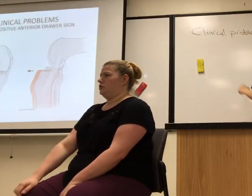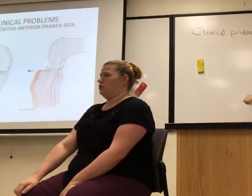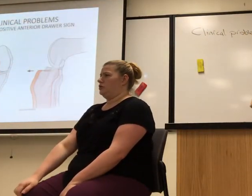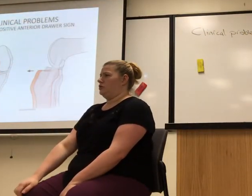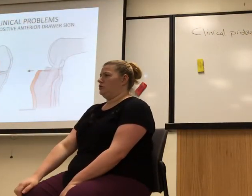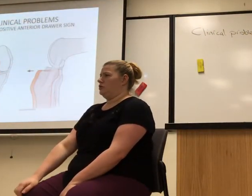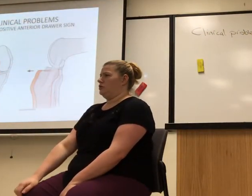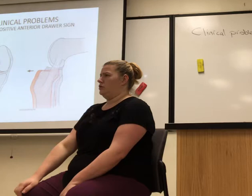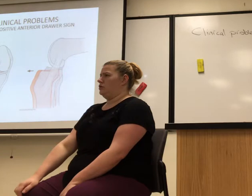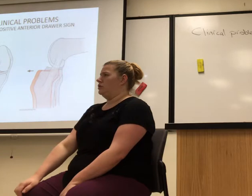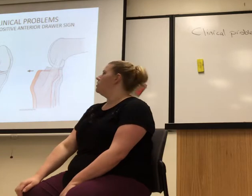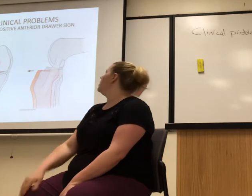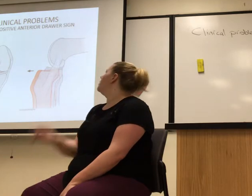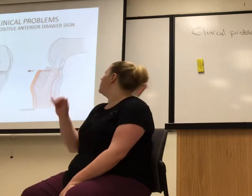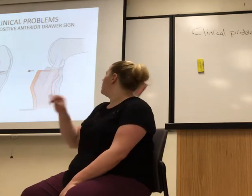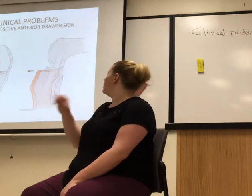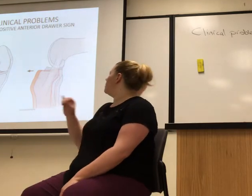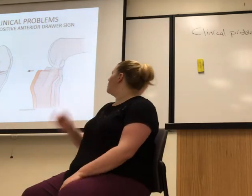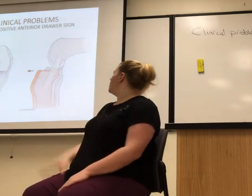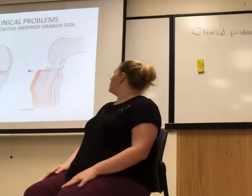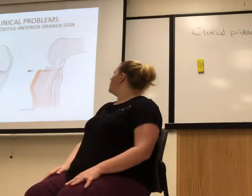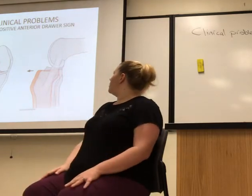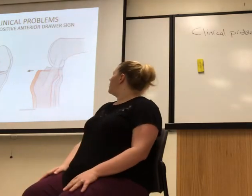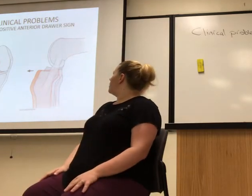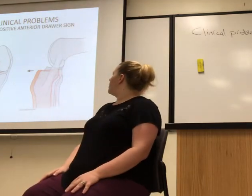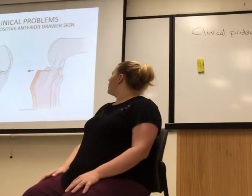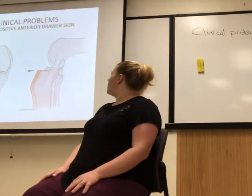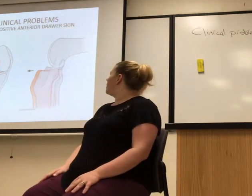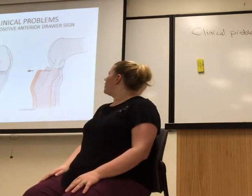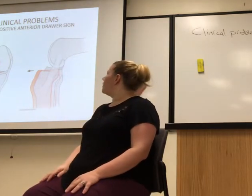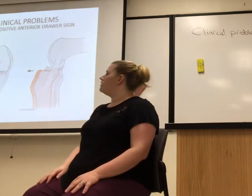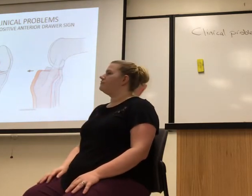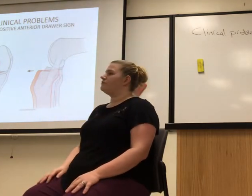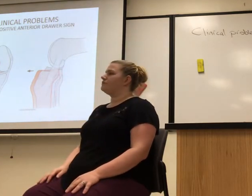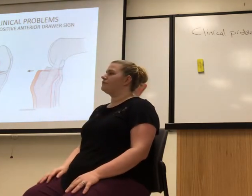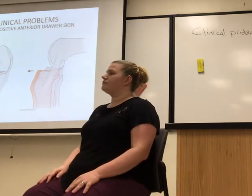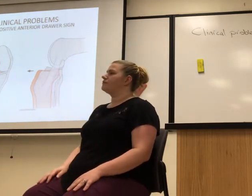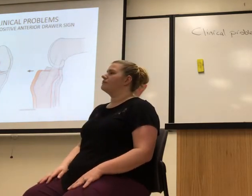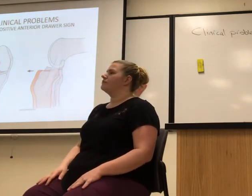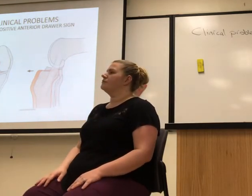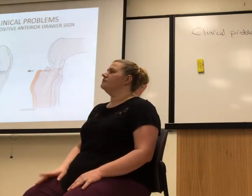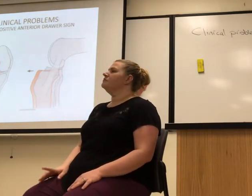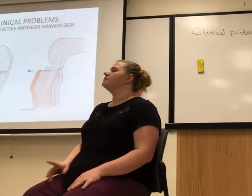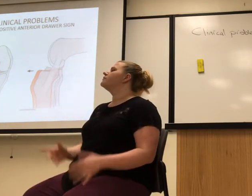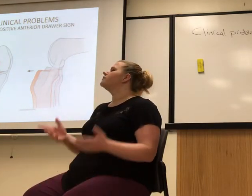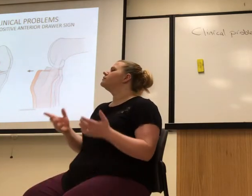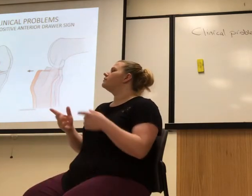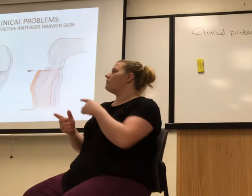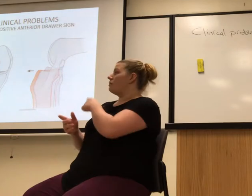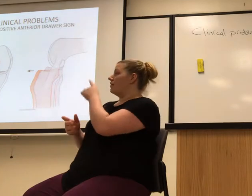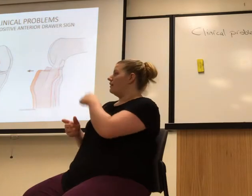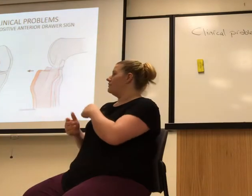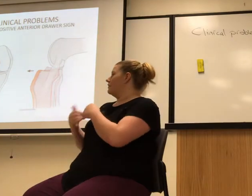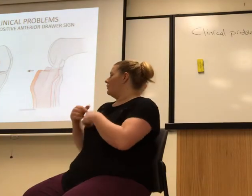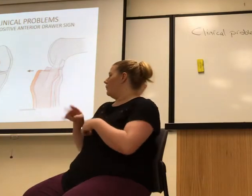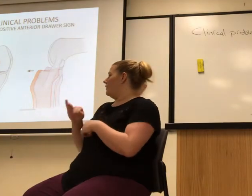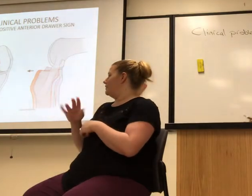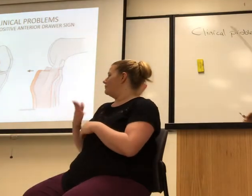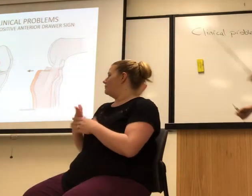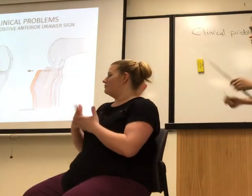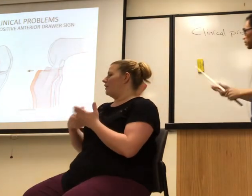But this one is a picture from the Atlas. It was actually on Group A's quiz. That's what you see there is a rupture of